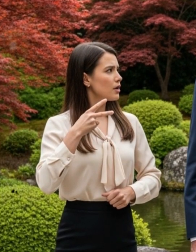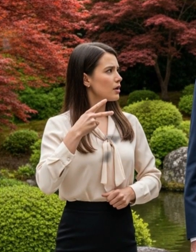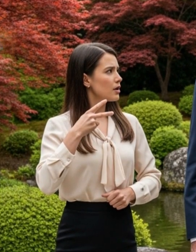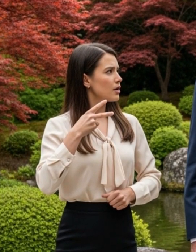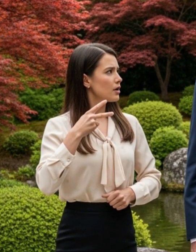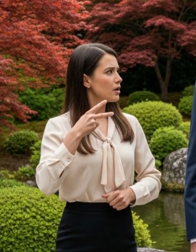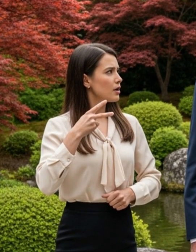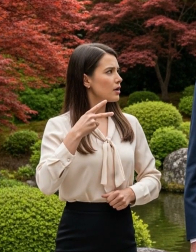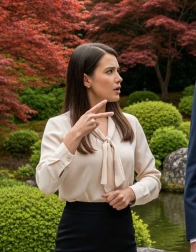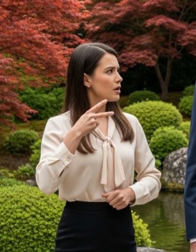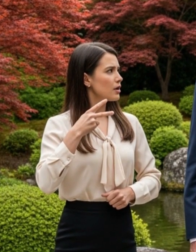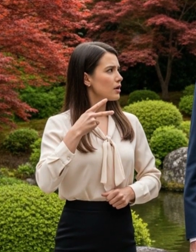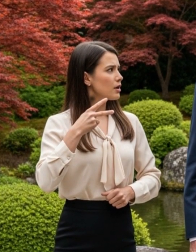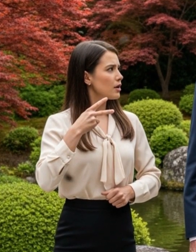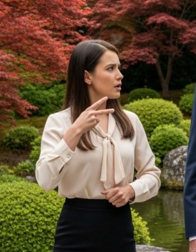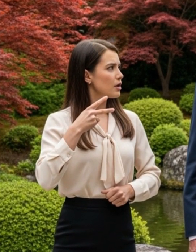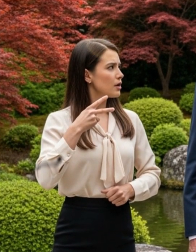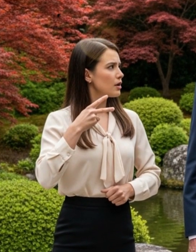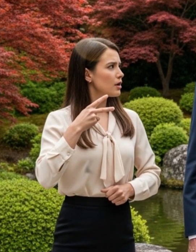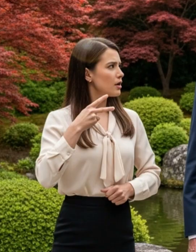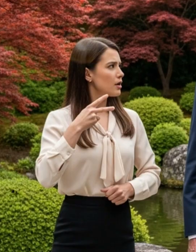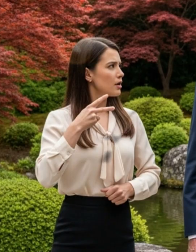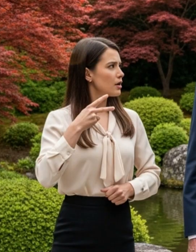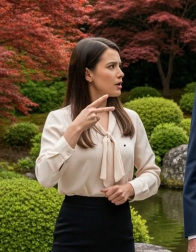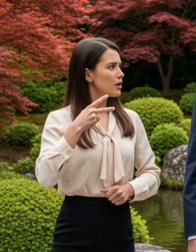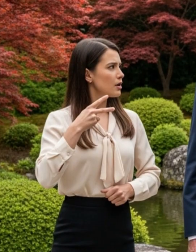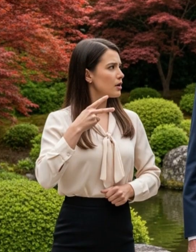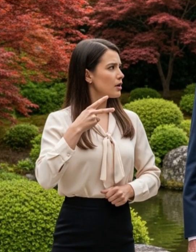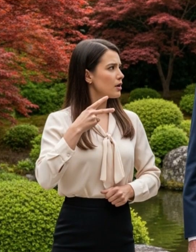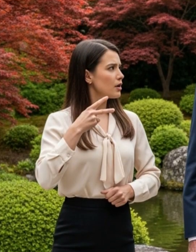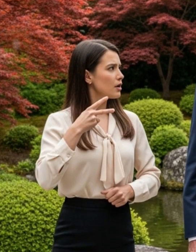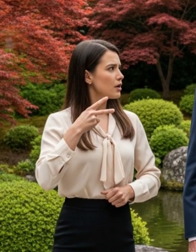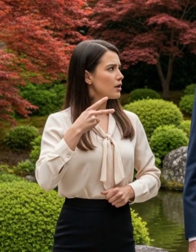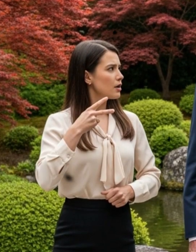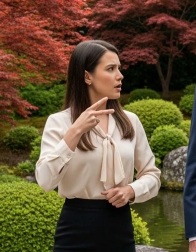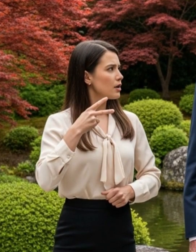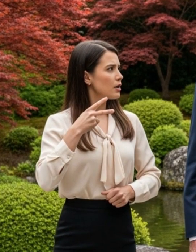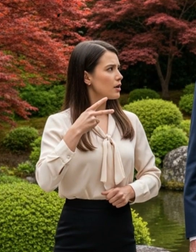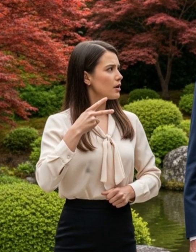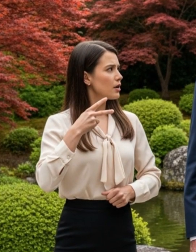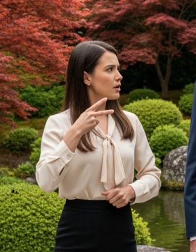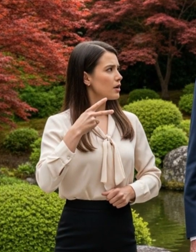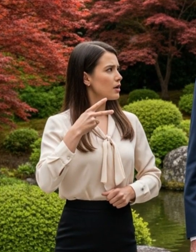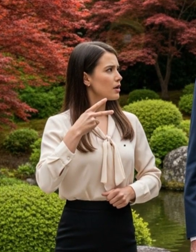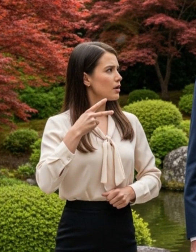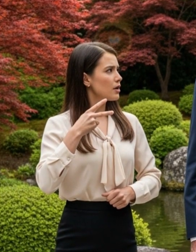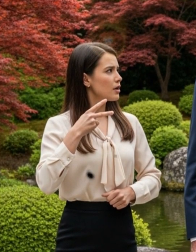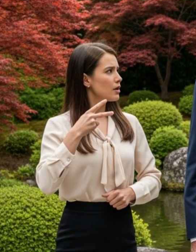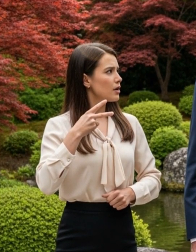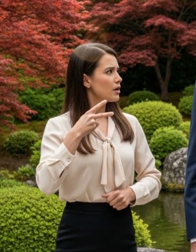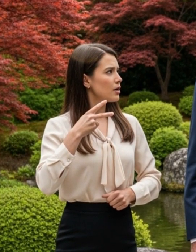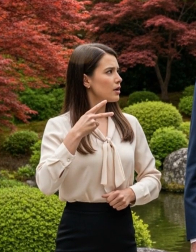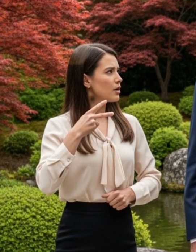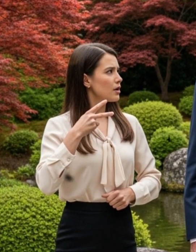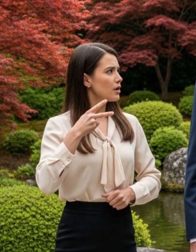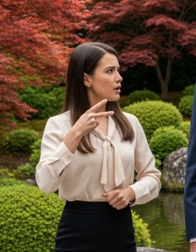collector. Julian, Mr. Thorne said, his lips easy to read as he spoke loudly and deliberately. You should come